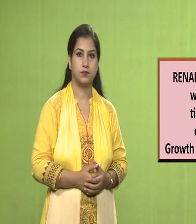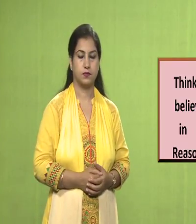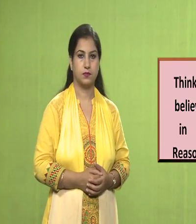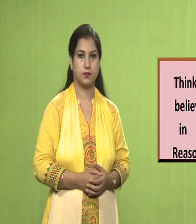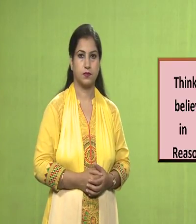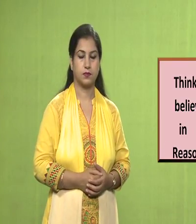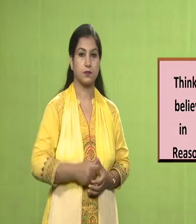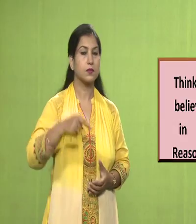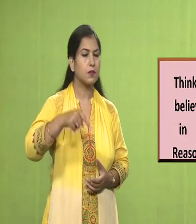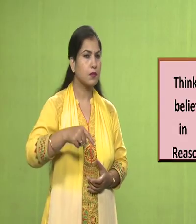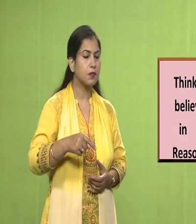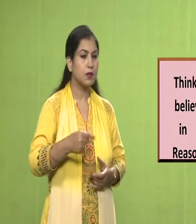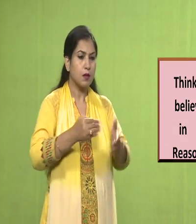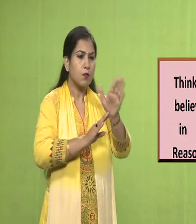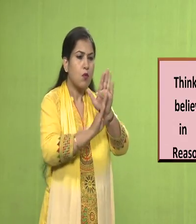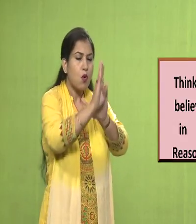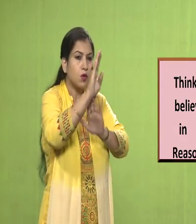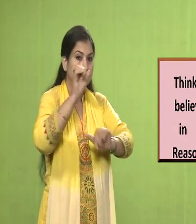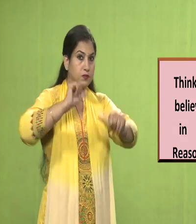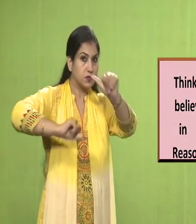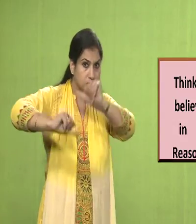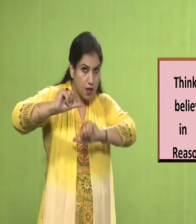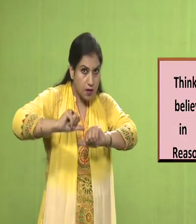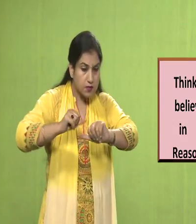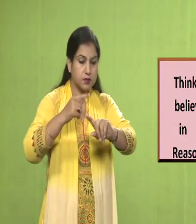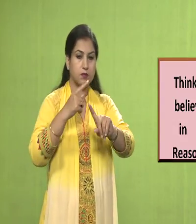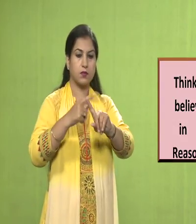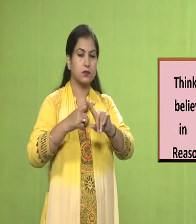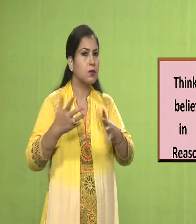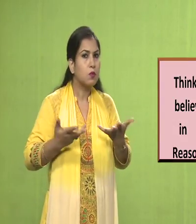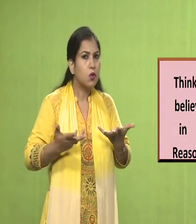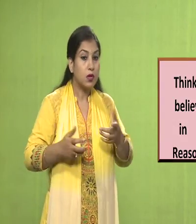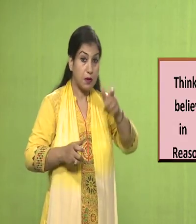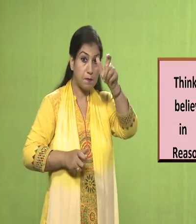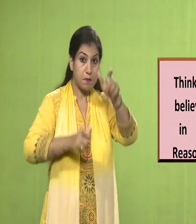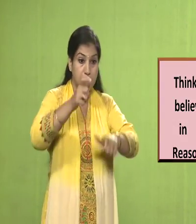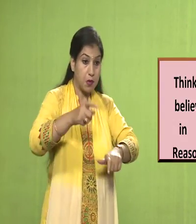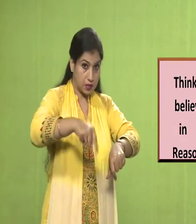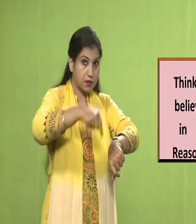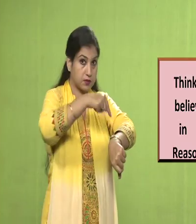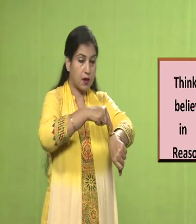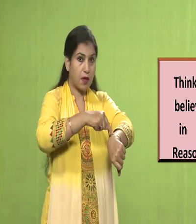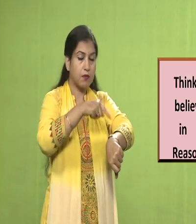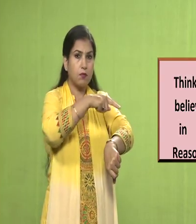The main reason for the progress of science was that the thinkers of this time period believed in